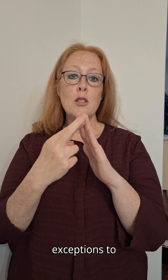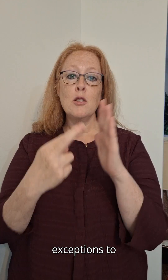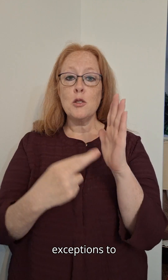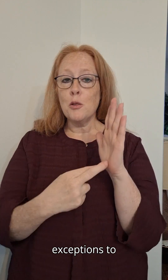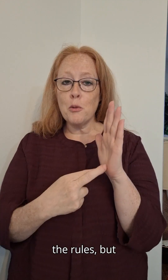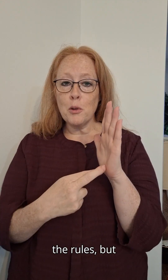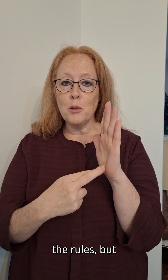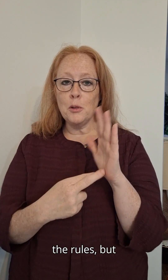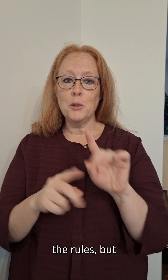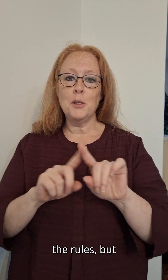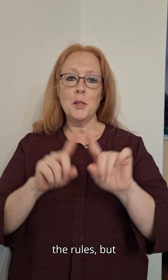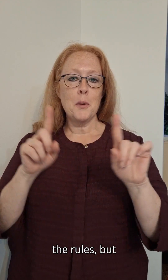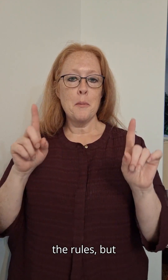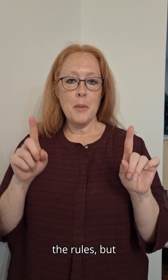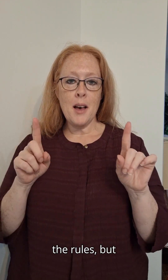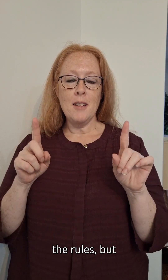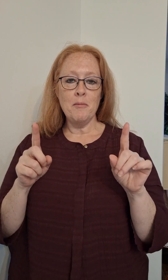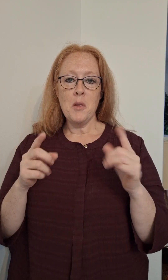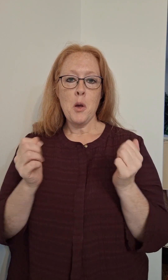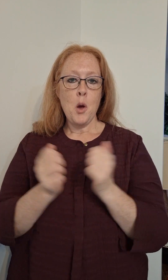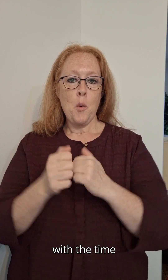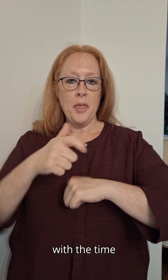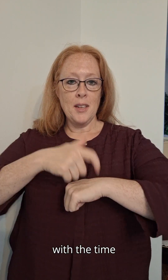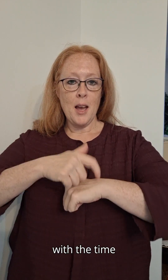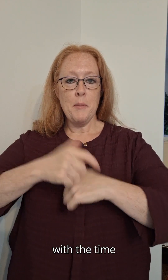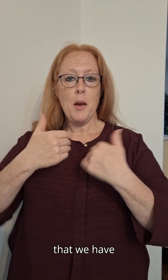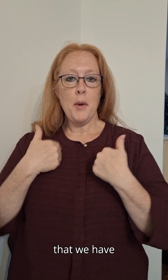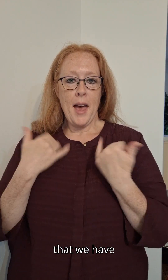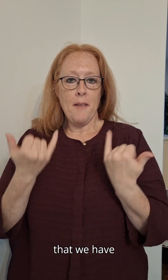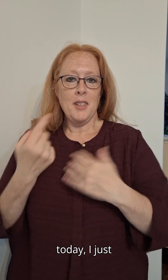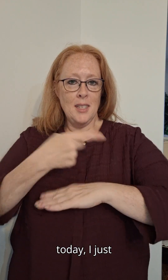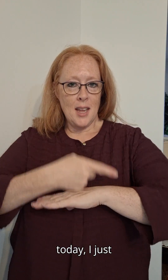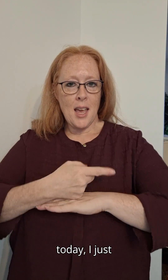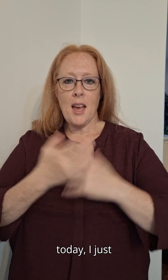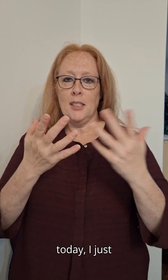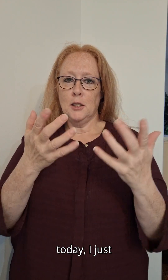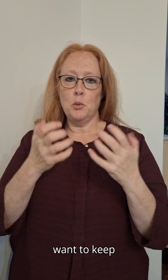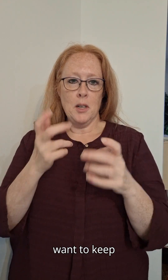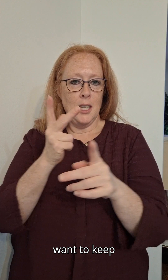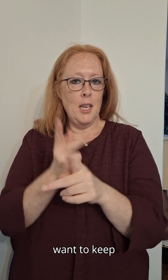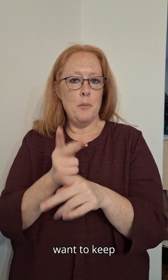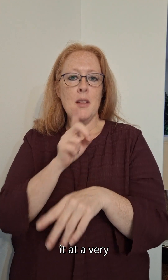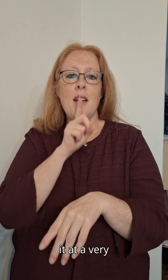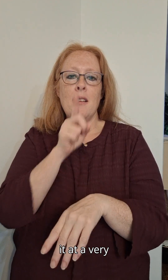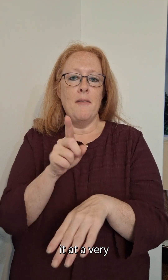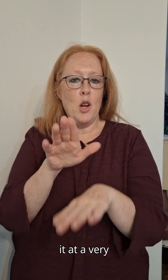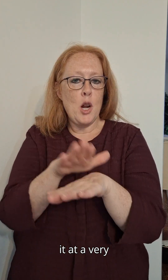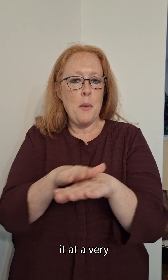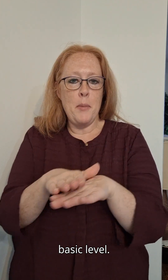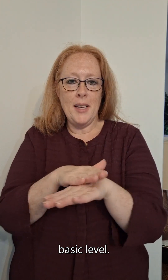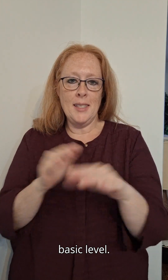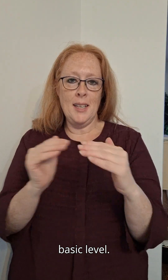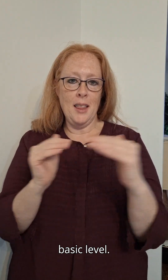exceptions to the rules, but with the time that we have today, I just want to keep it at a very basic